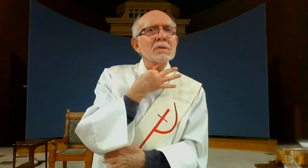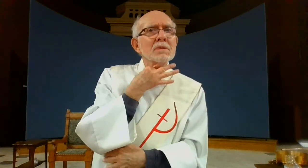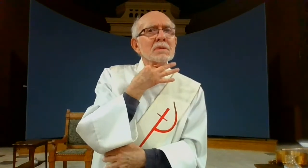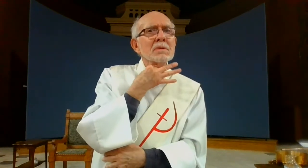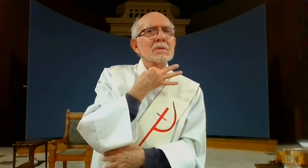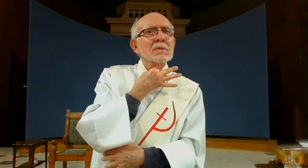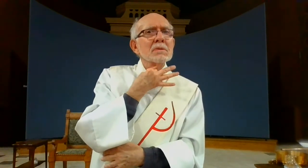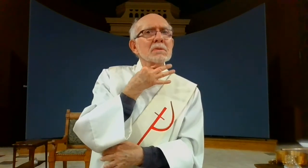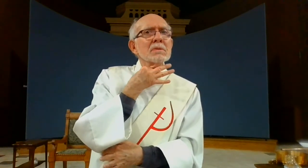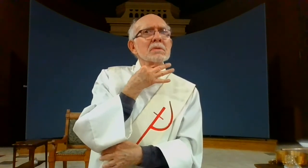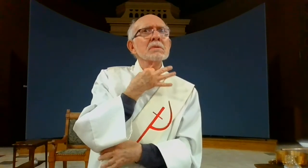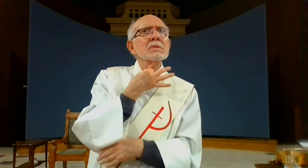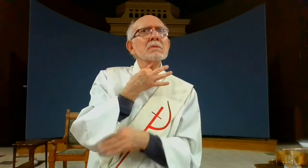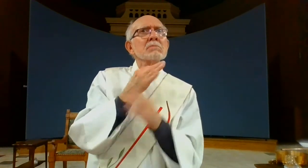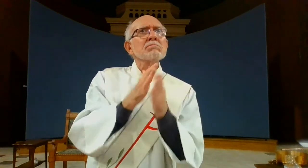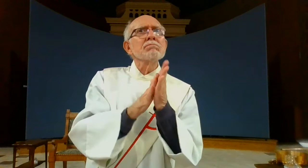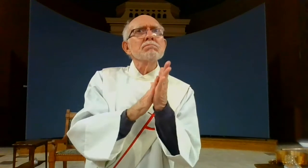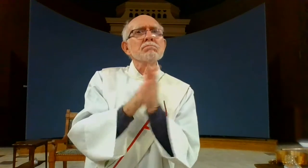Clearly, he was curious,